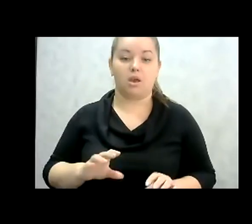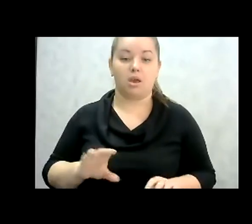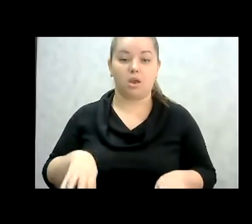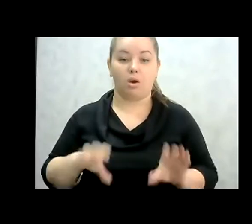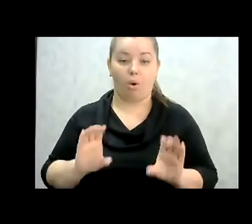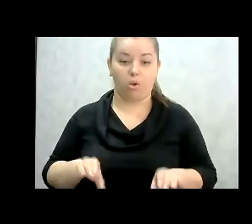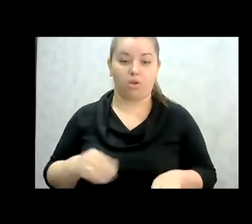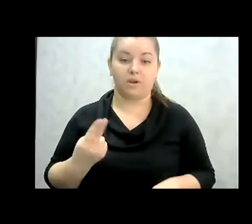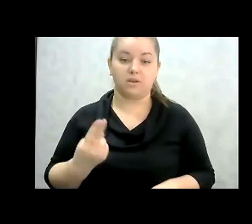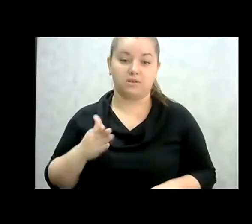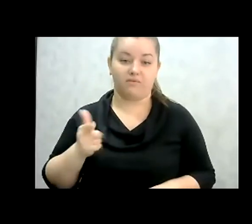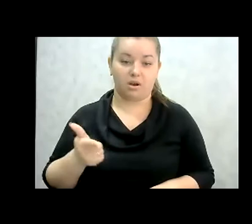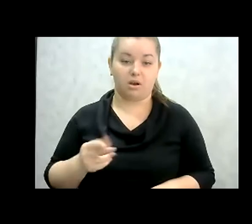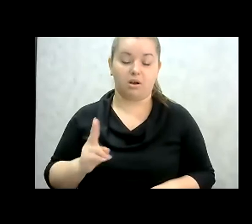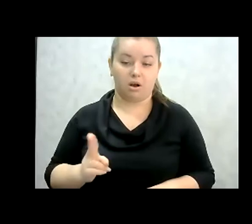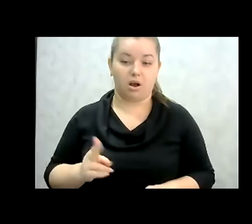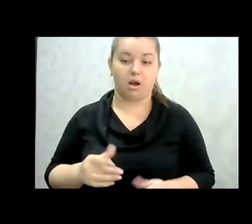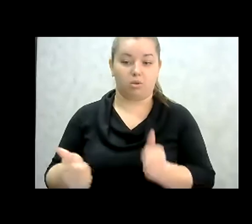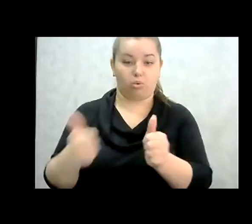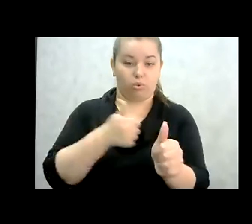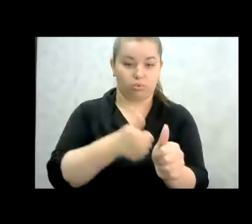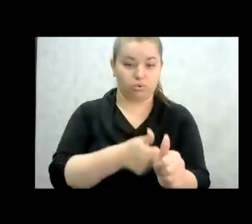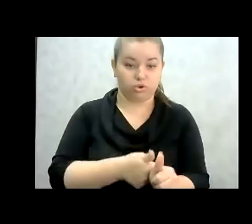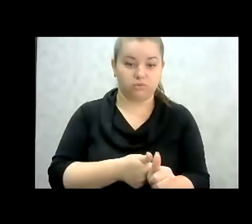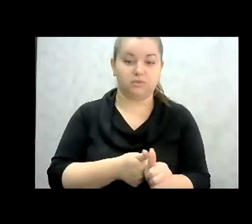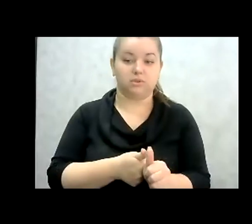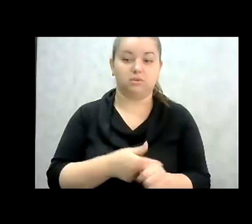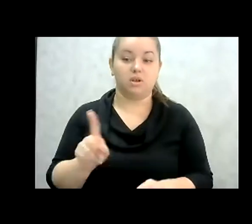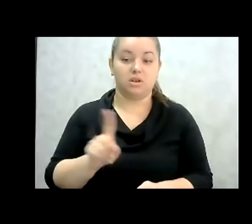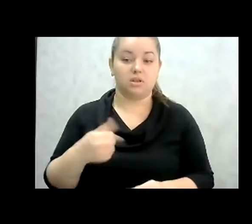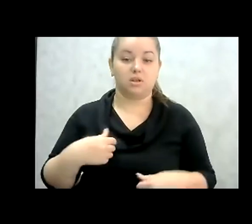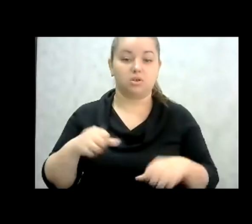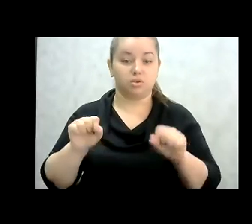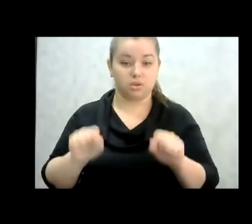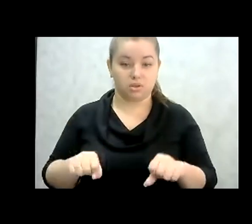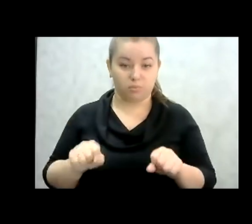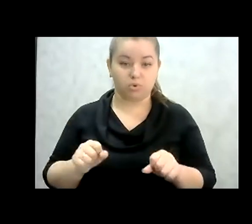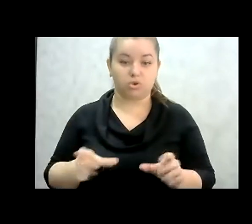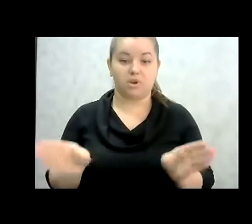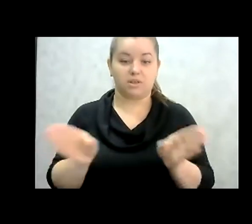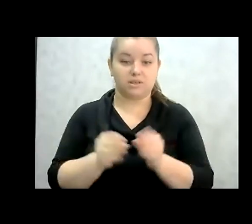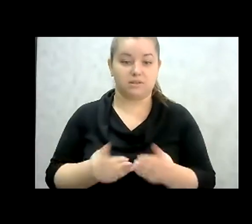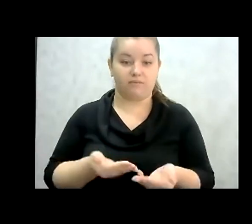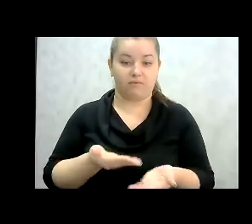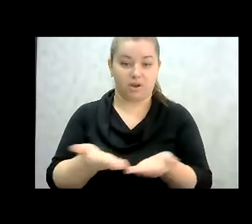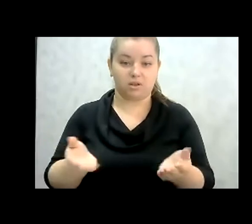to our partners. I am very grateful to the Central Electoral Commission